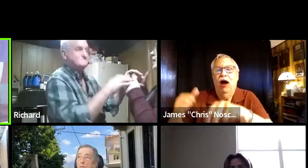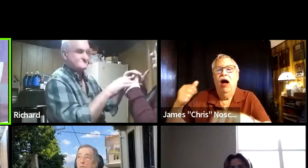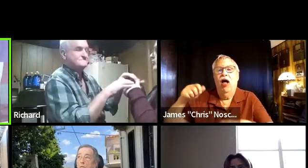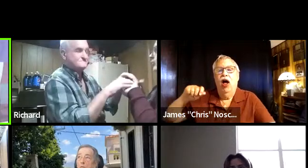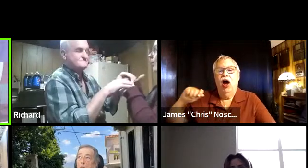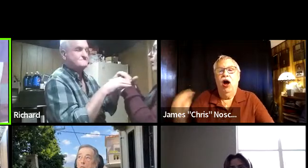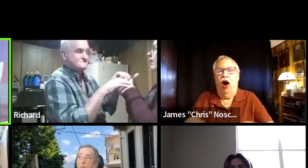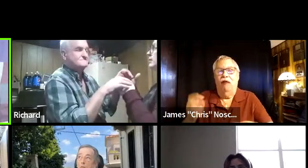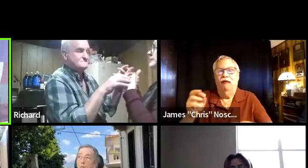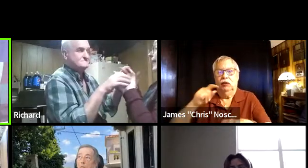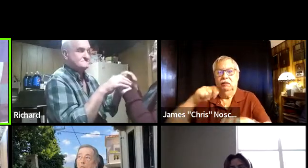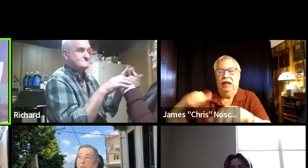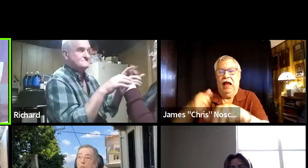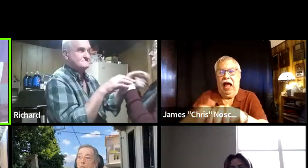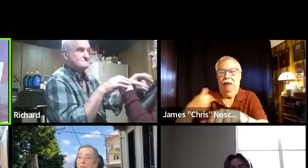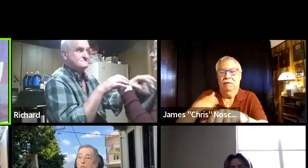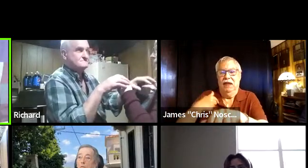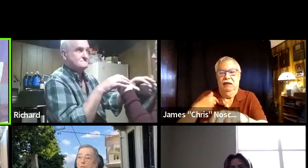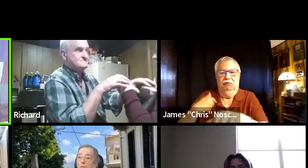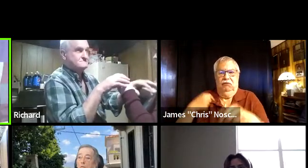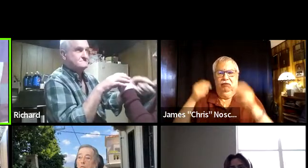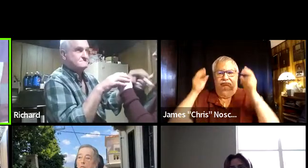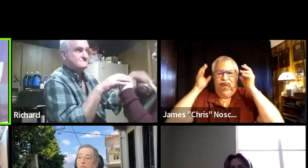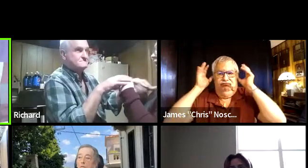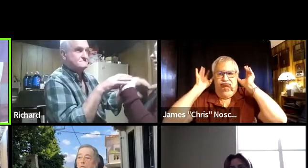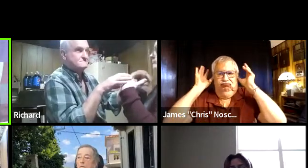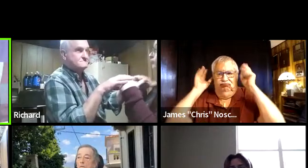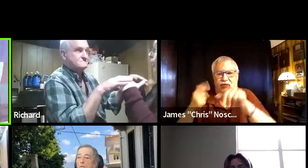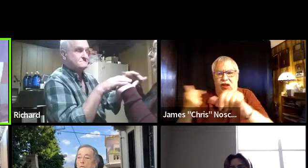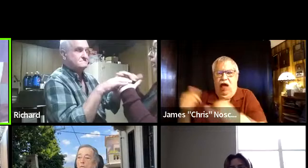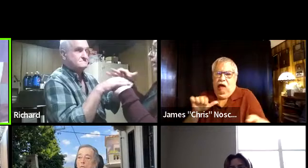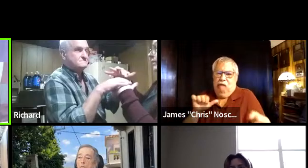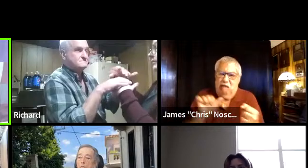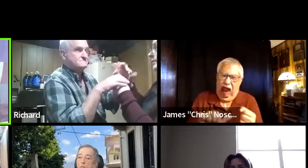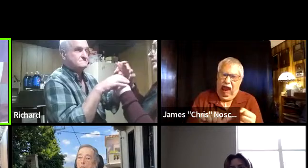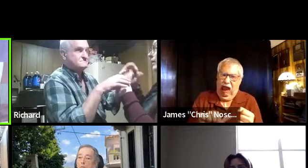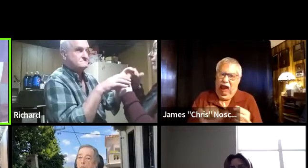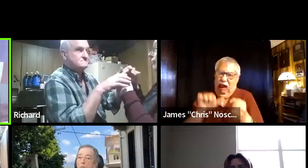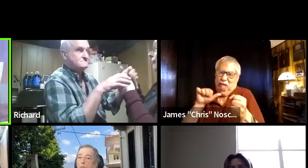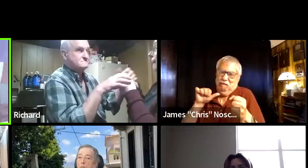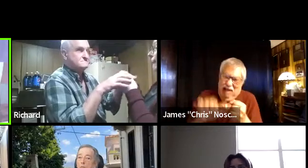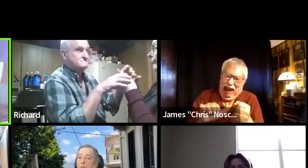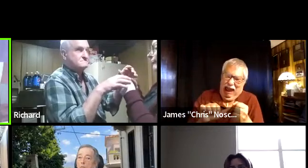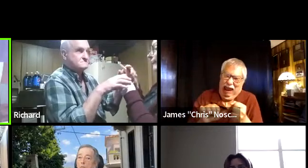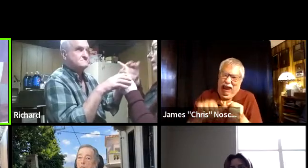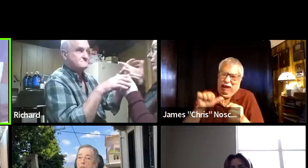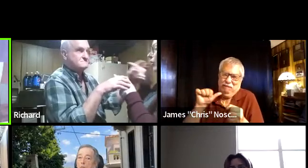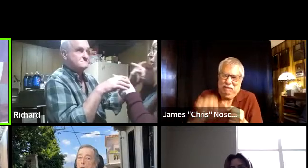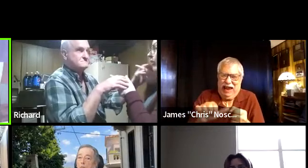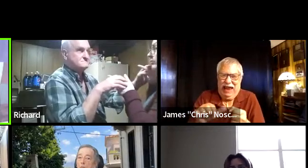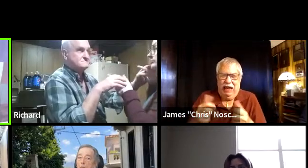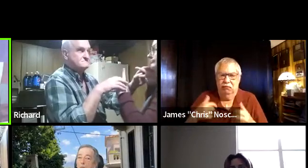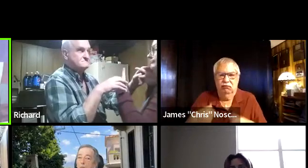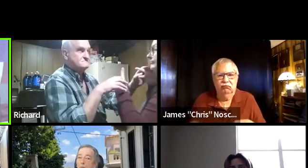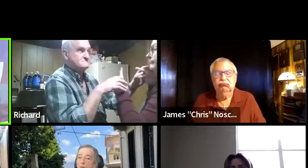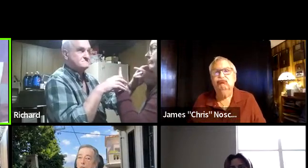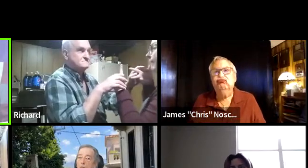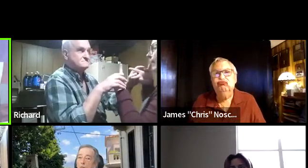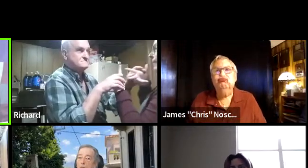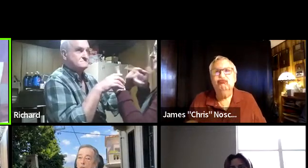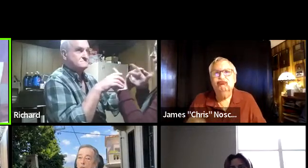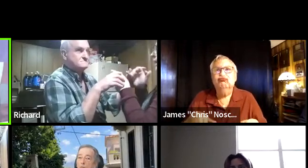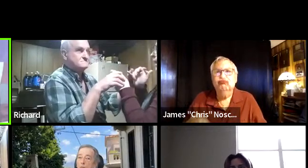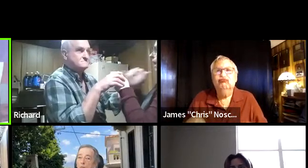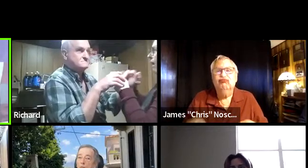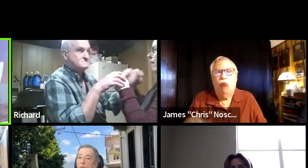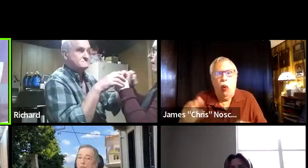trucking along, taking my bag, and that golf cart is behind me, and I'm deaf. I don't hear them honking. And they're behind me going,